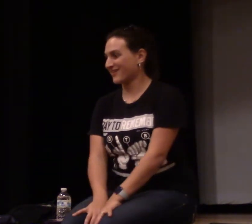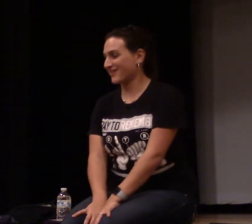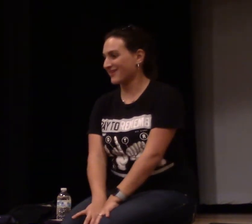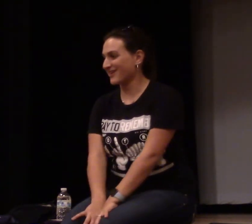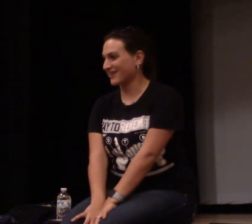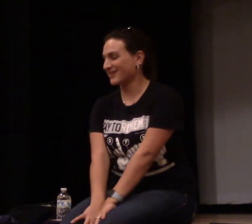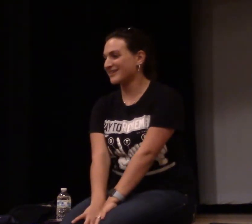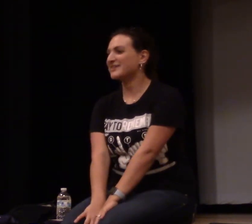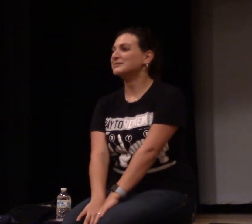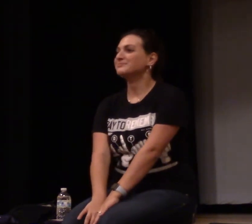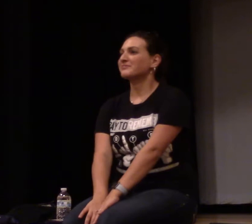good.